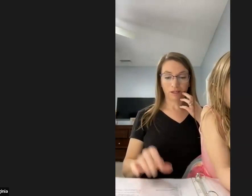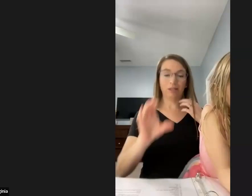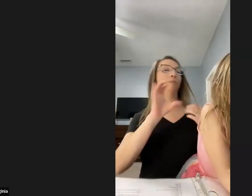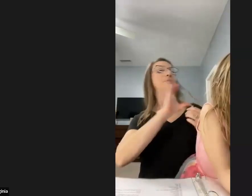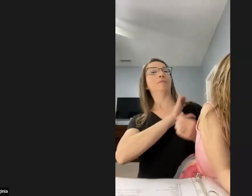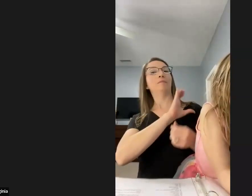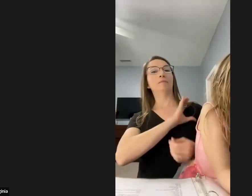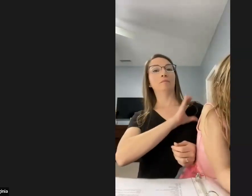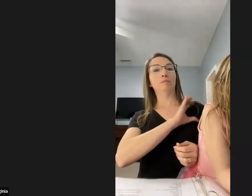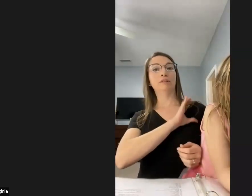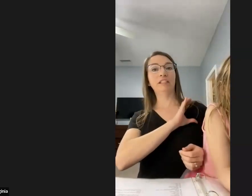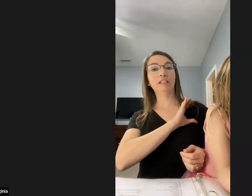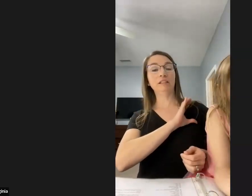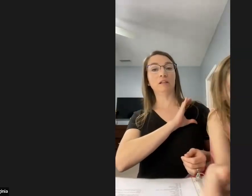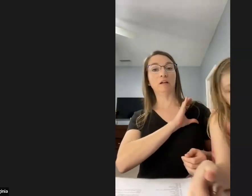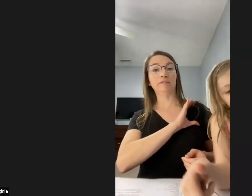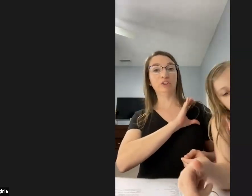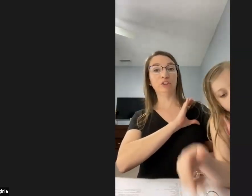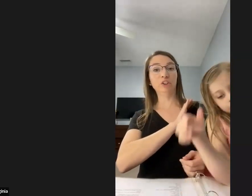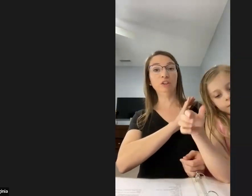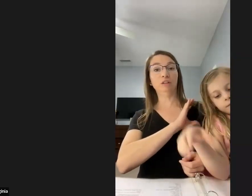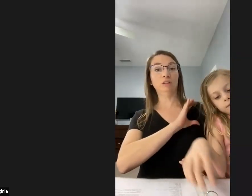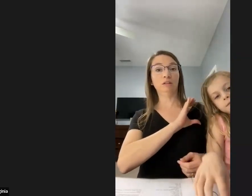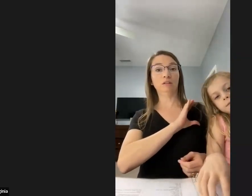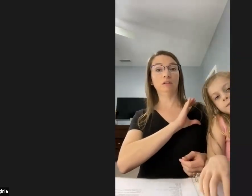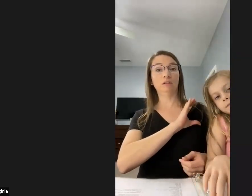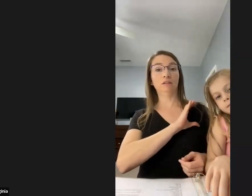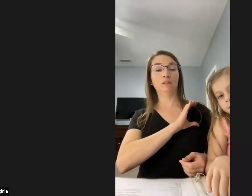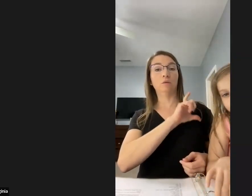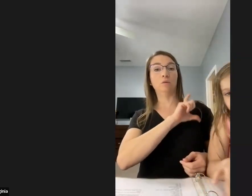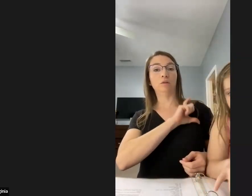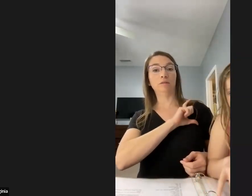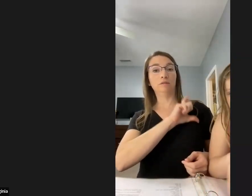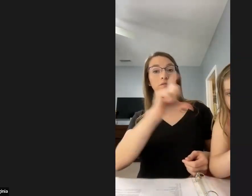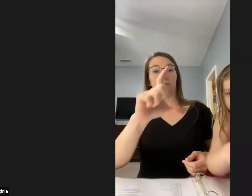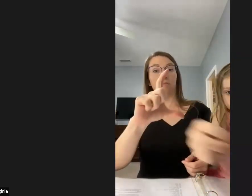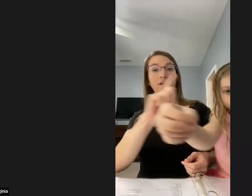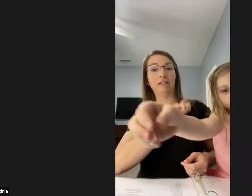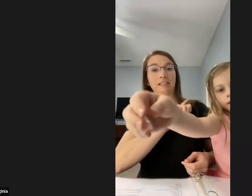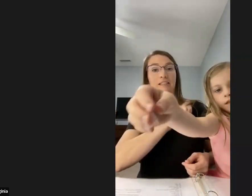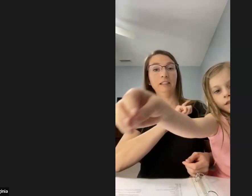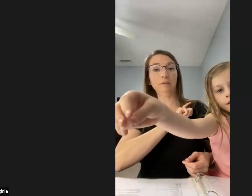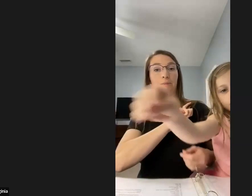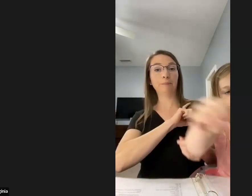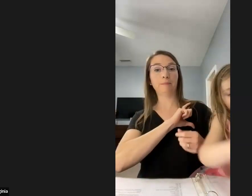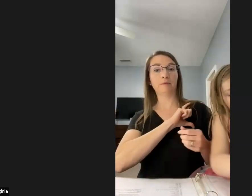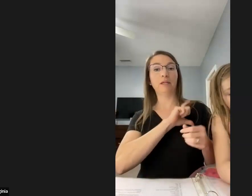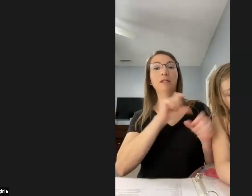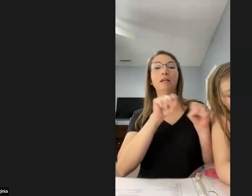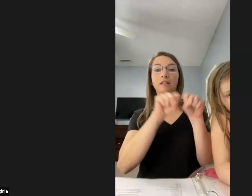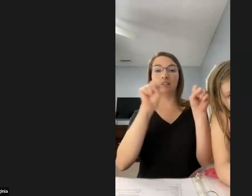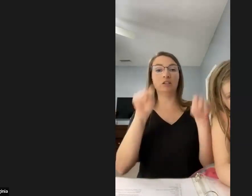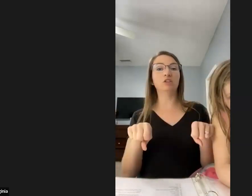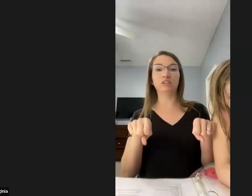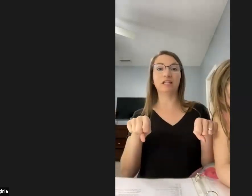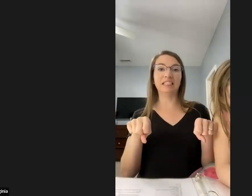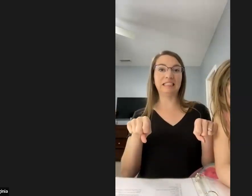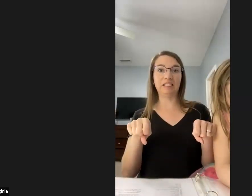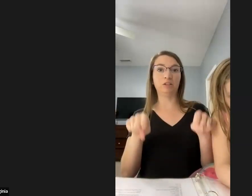Right. Police officer or modified C. And then you can just find station